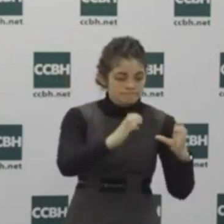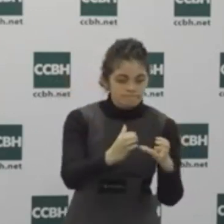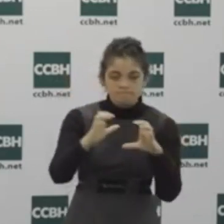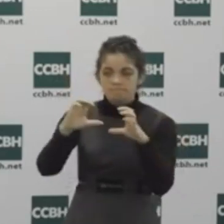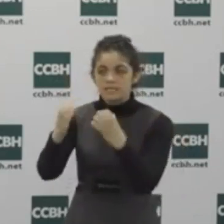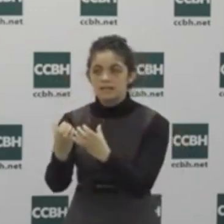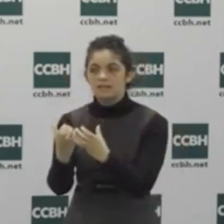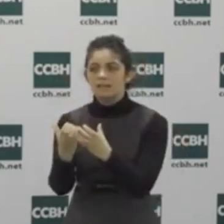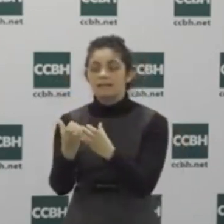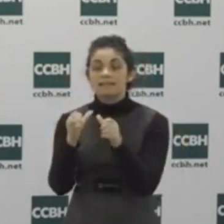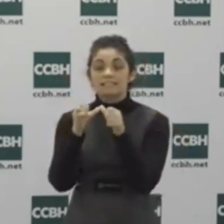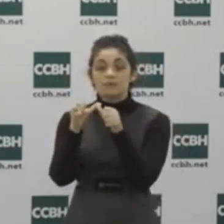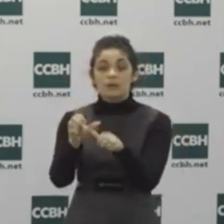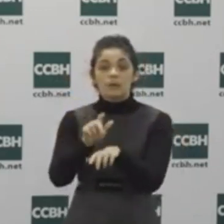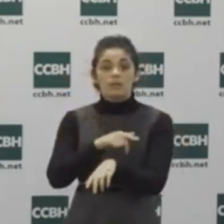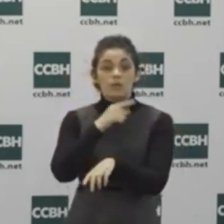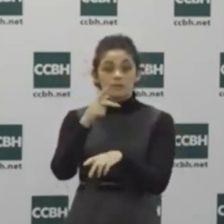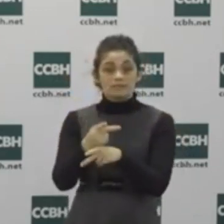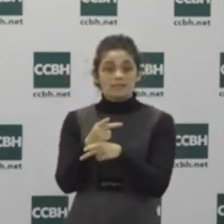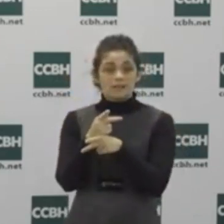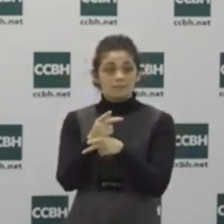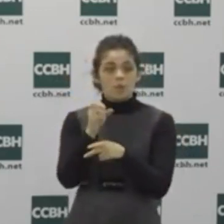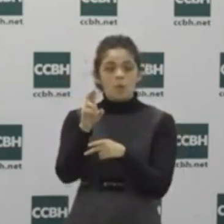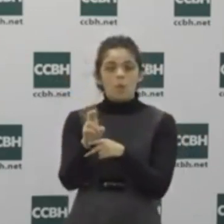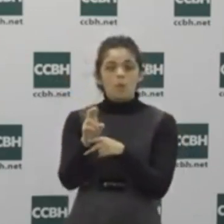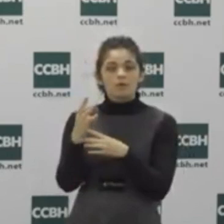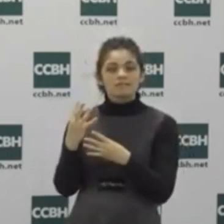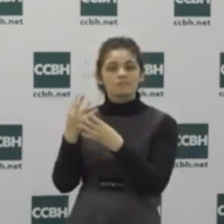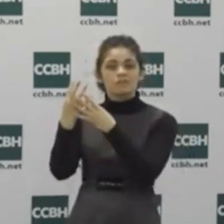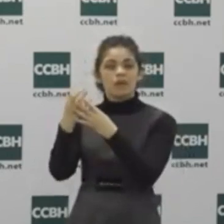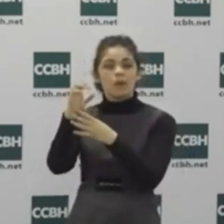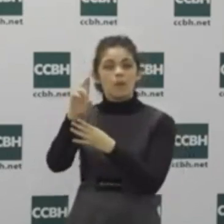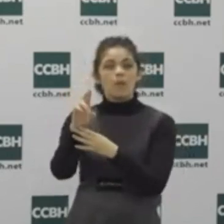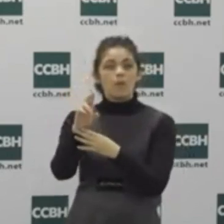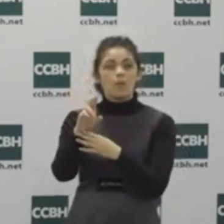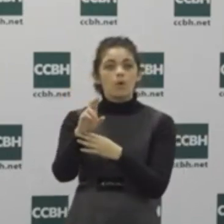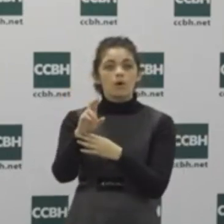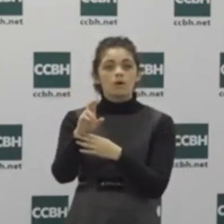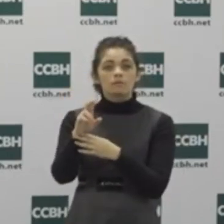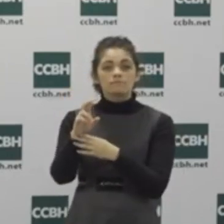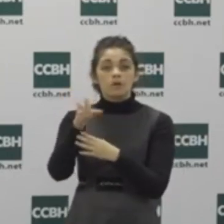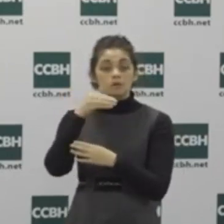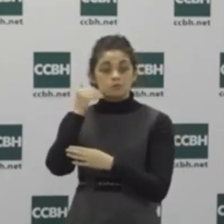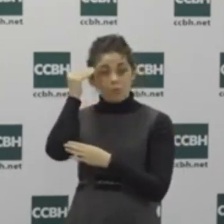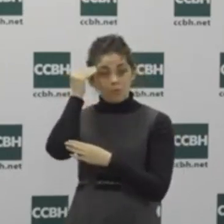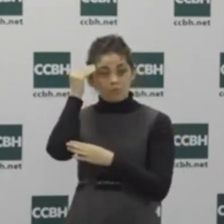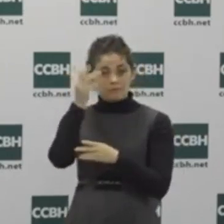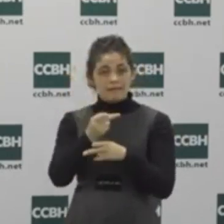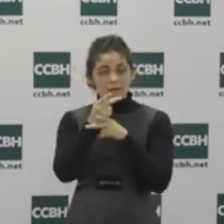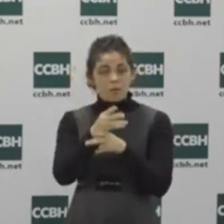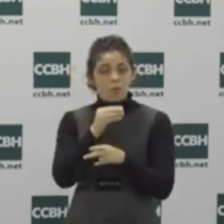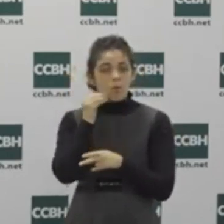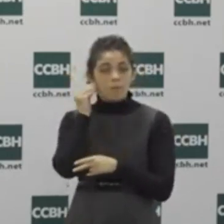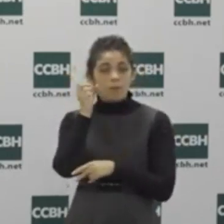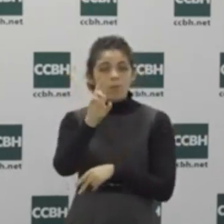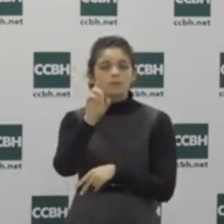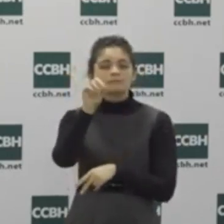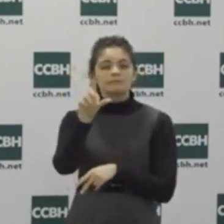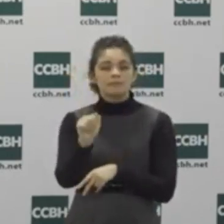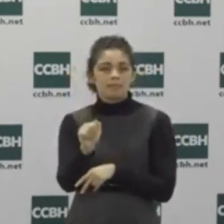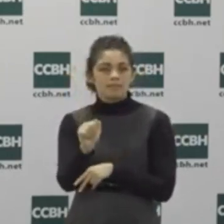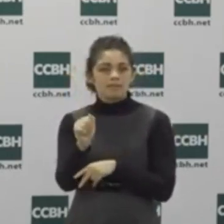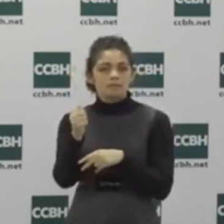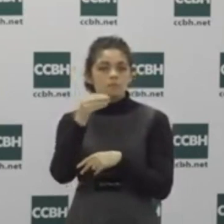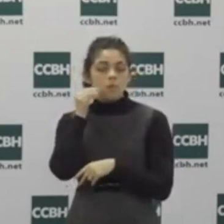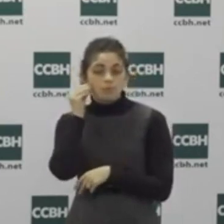particular, like long-term care facilities or correctional facilities, adult care homes, people with disabilities, and in